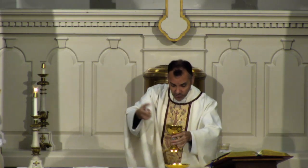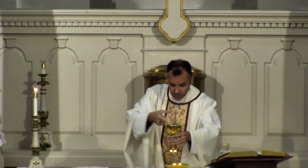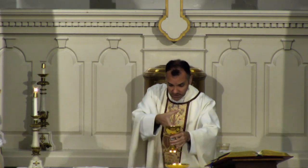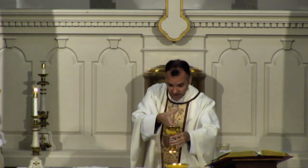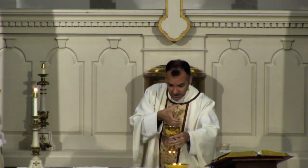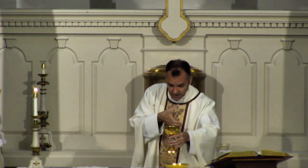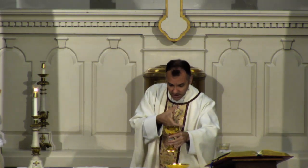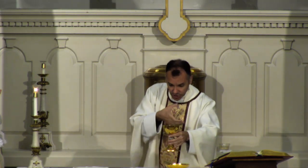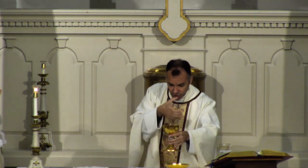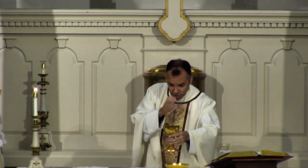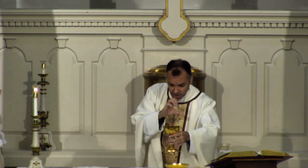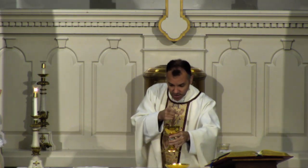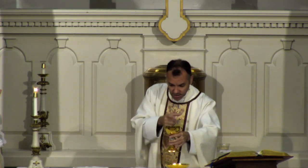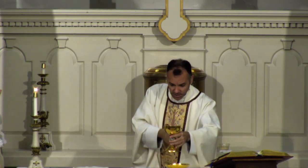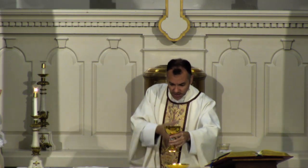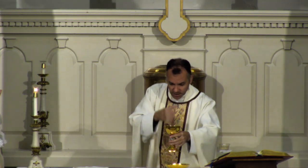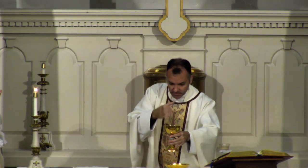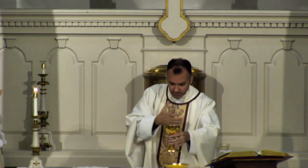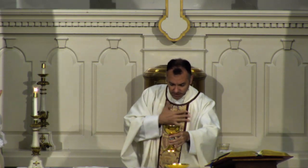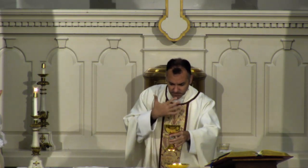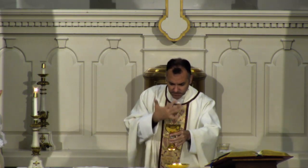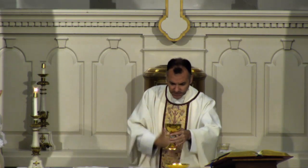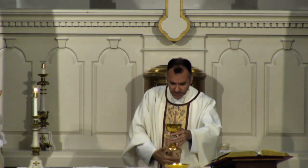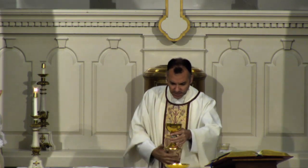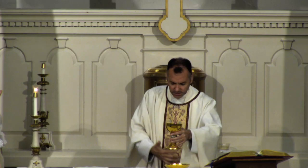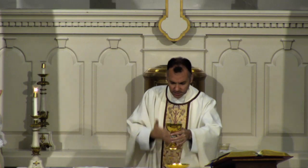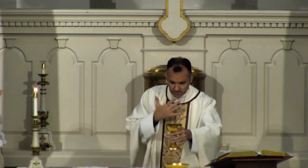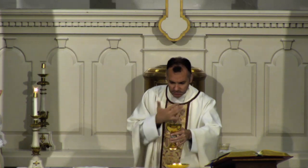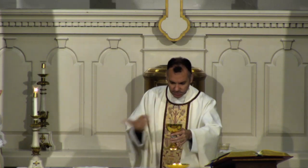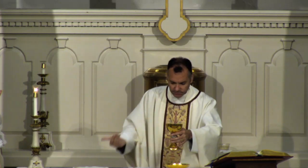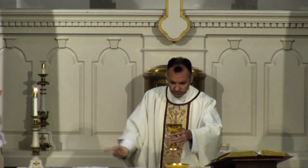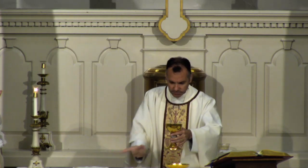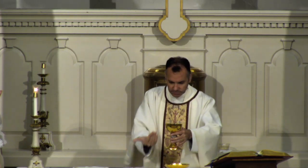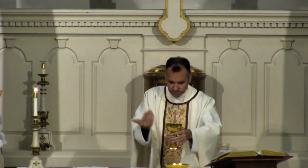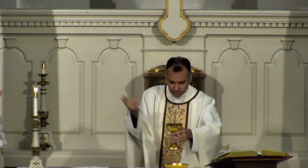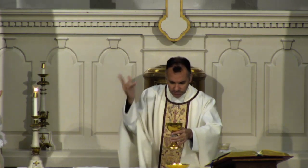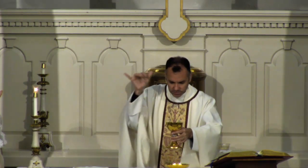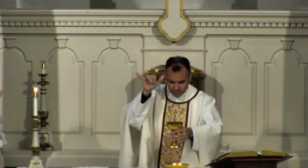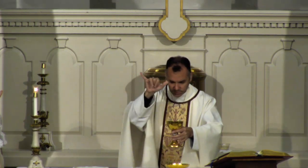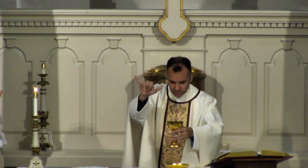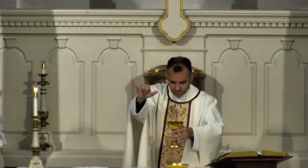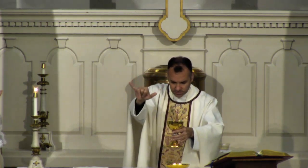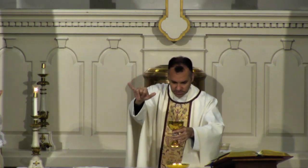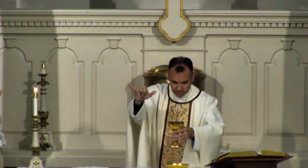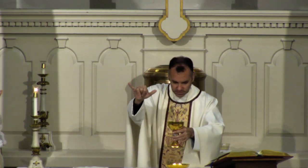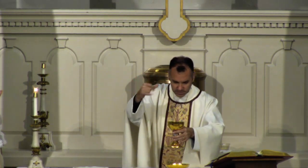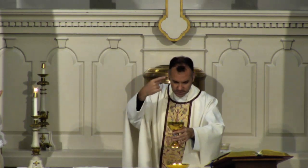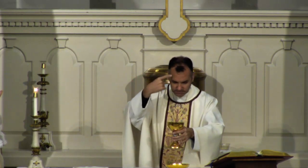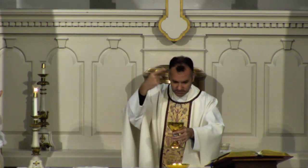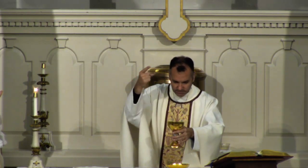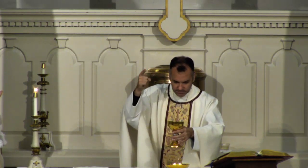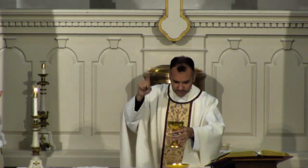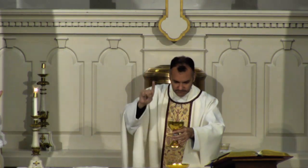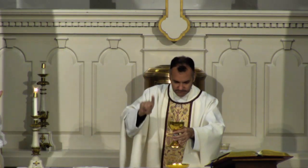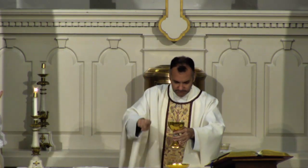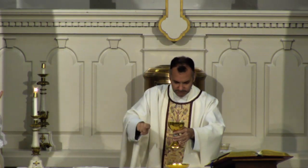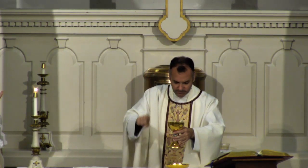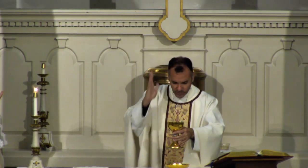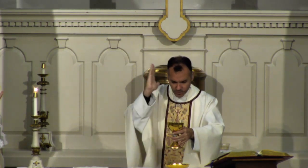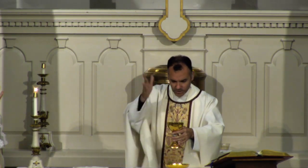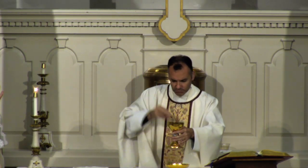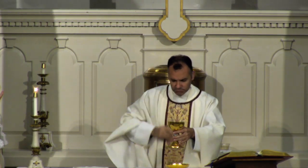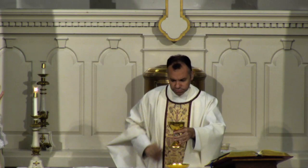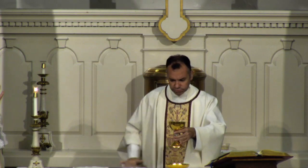"Take this, all of you, and drink from it, for this is the chalice of my blood, the blood of the new and eternal